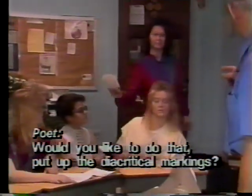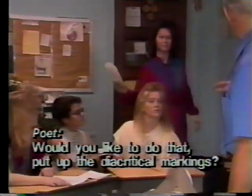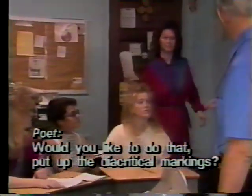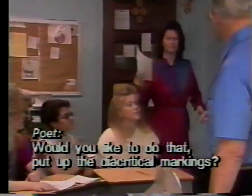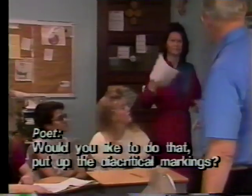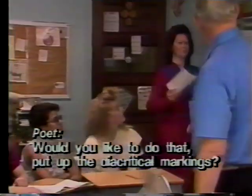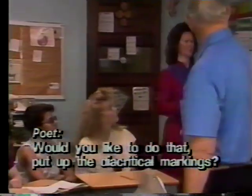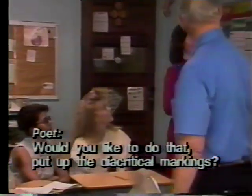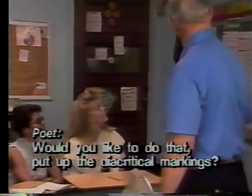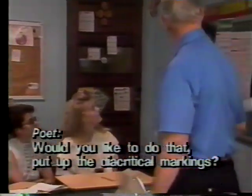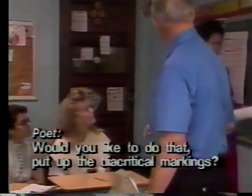supercilious.